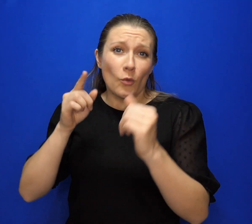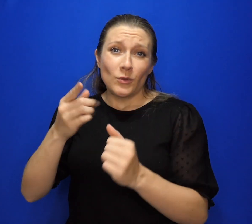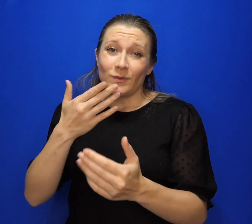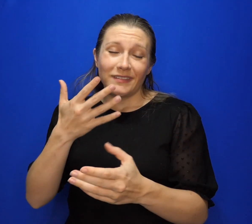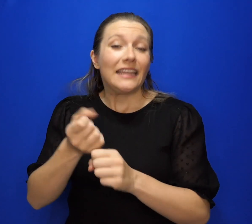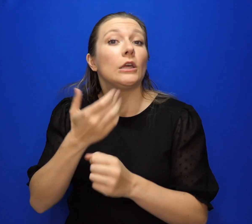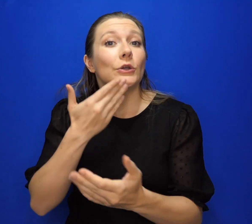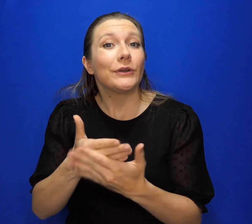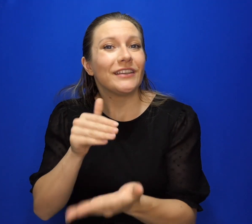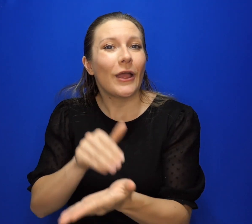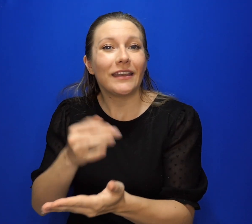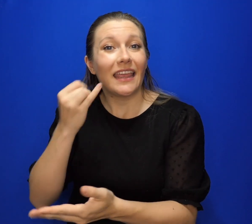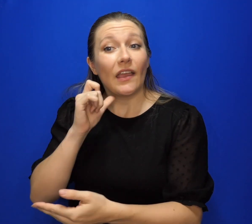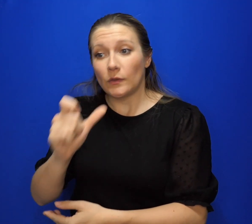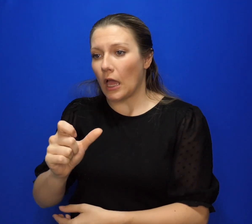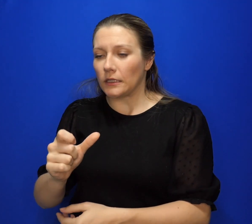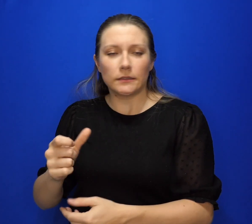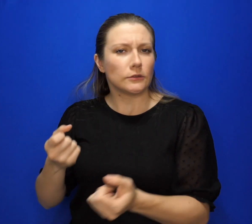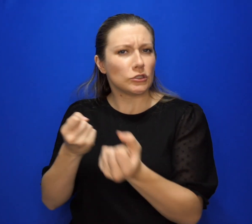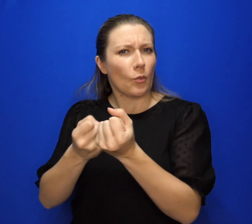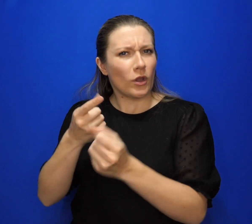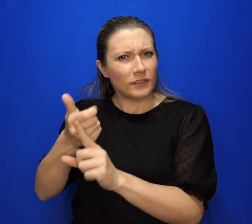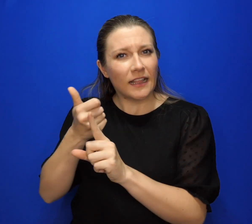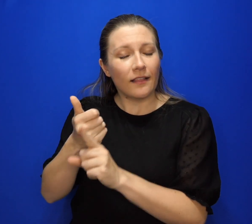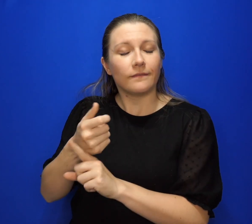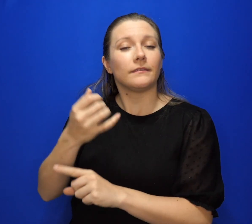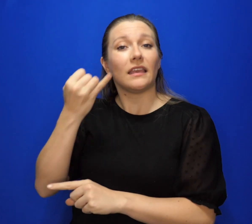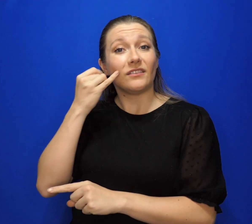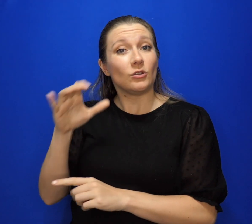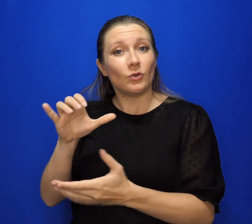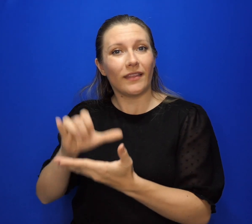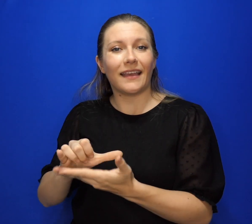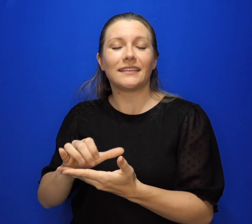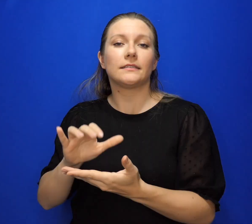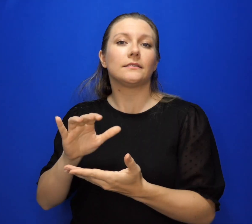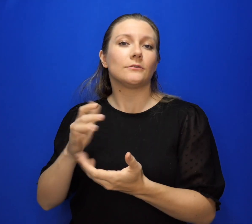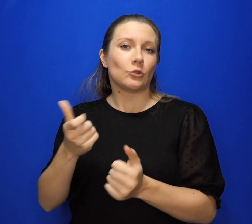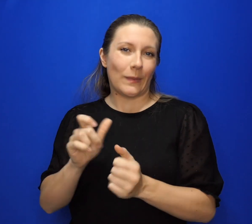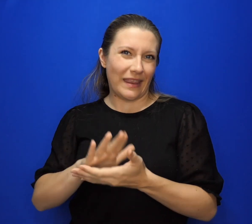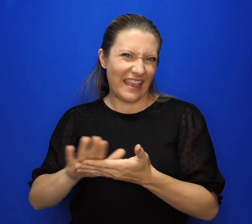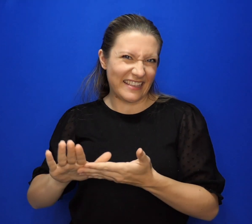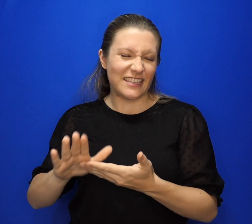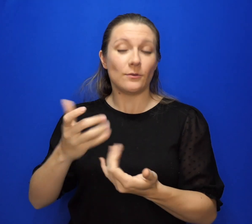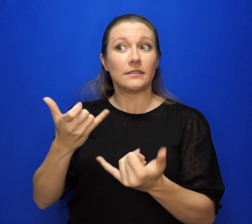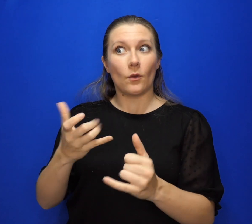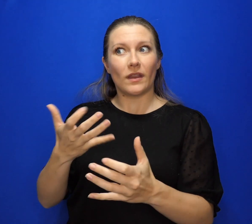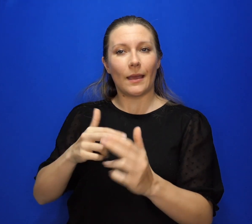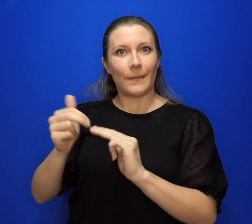building a relationship with this person. Trust your gut. Understand you're going to know more than them at some point,